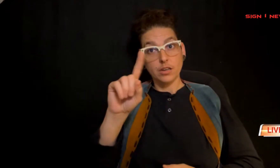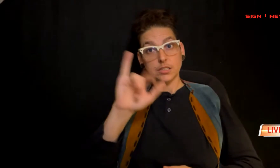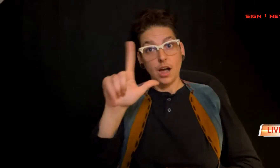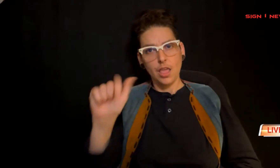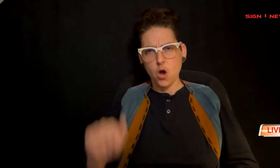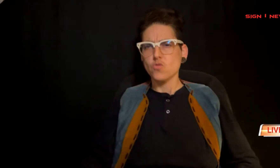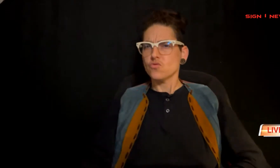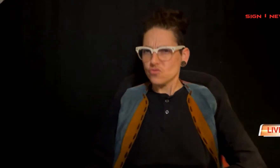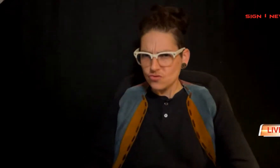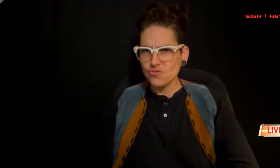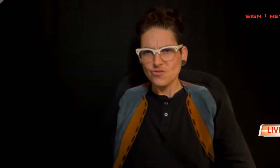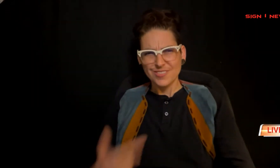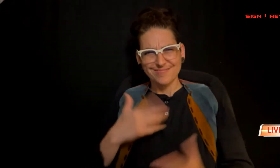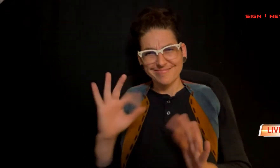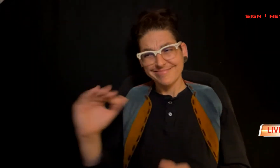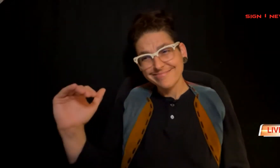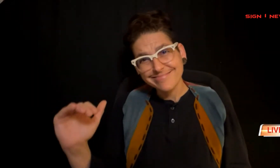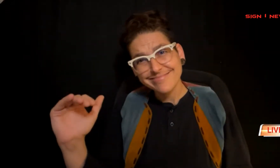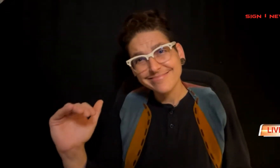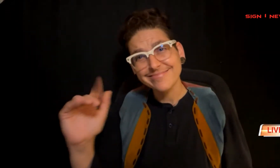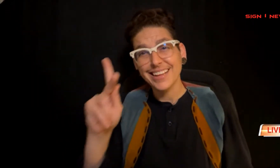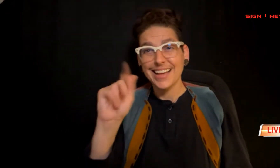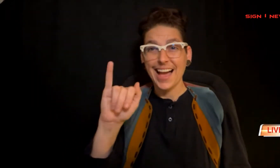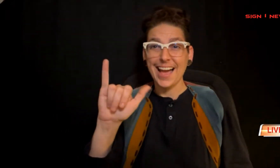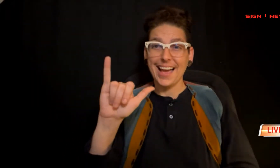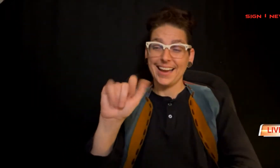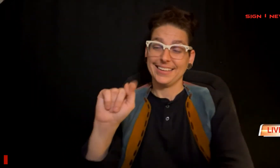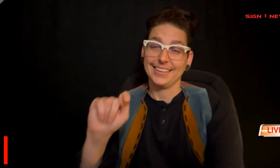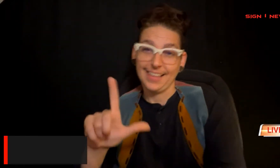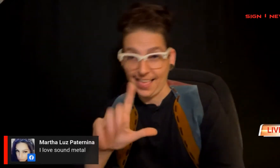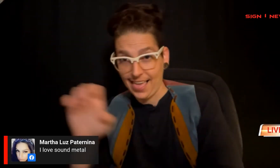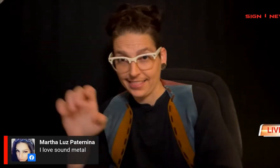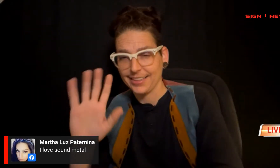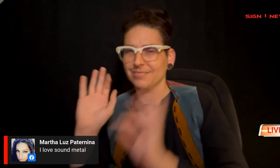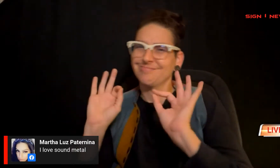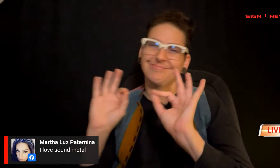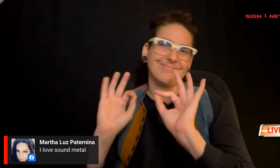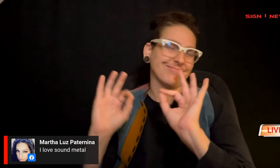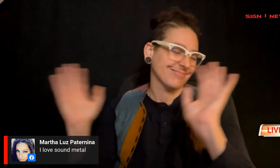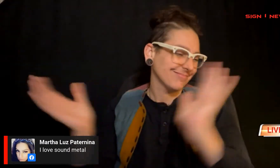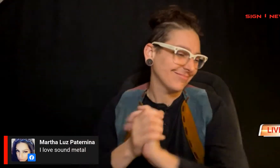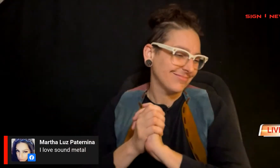Oh, Kong versus Godzilla, the little girl, Haley Hoddle.